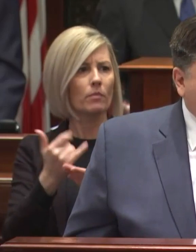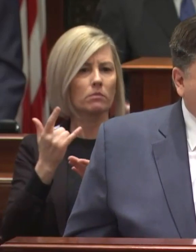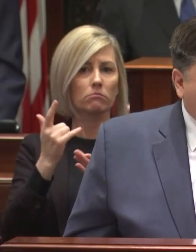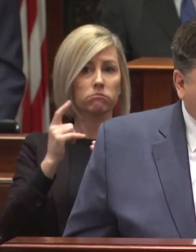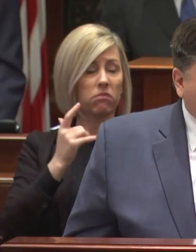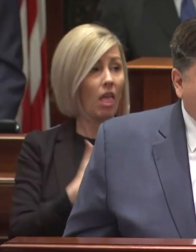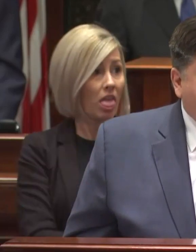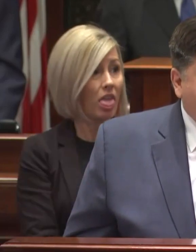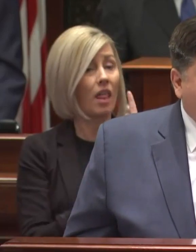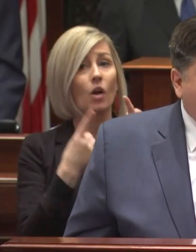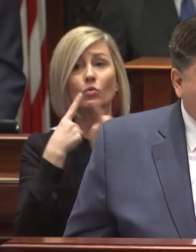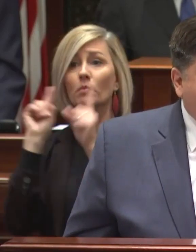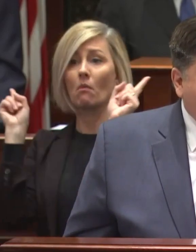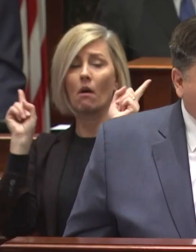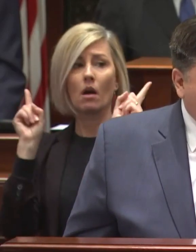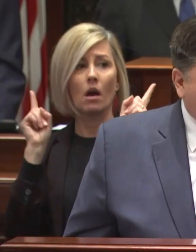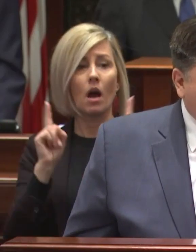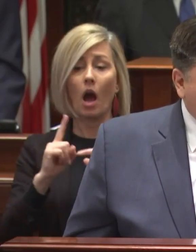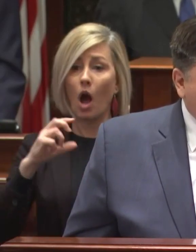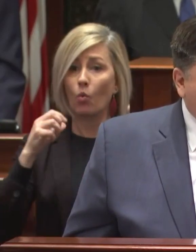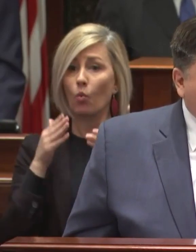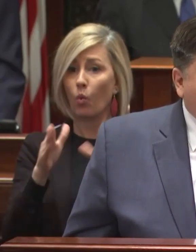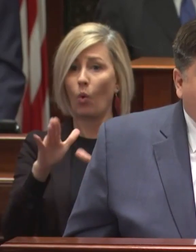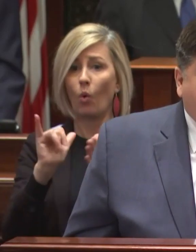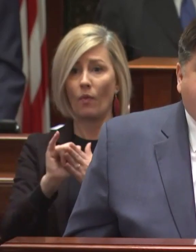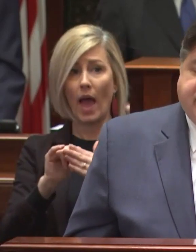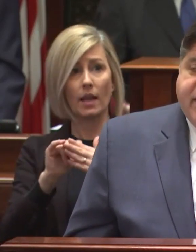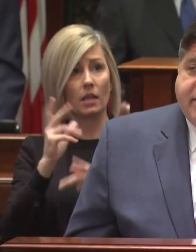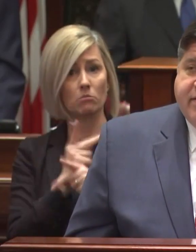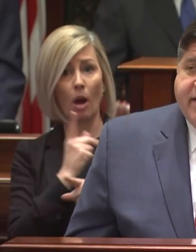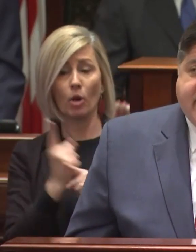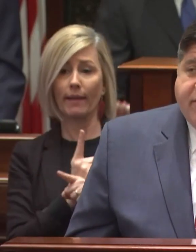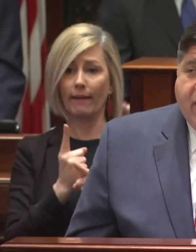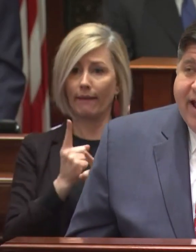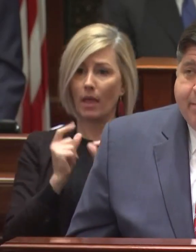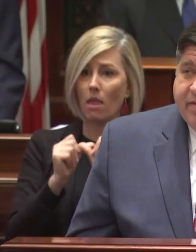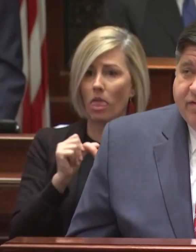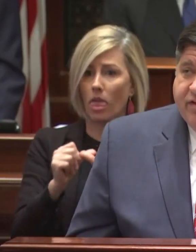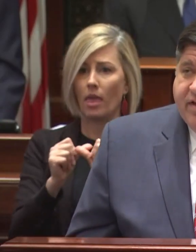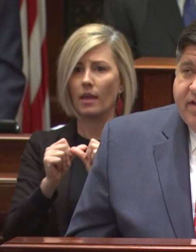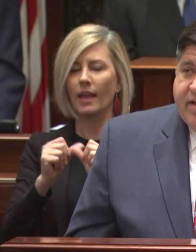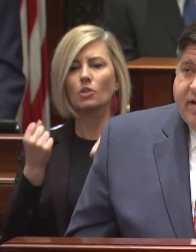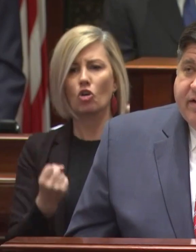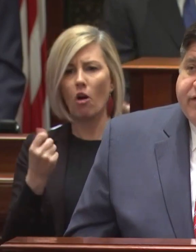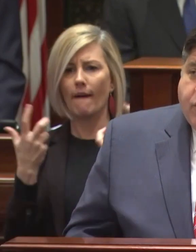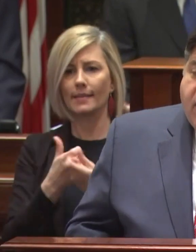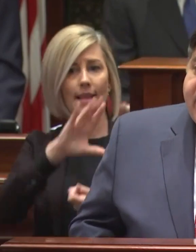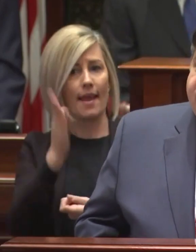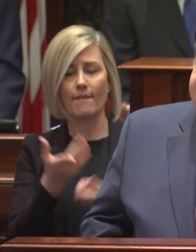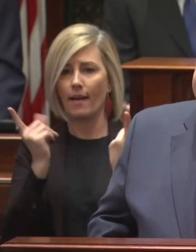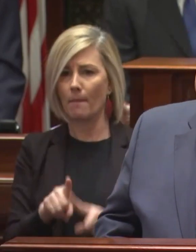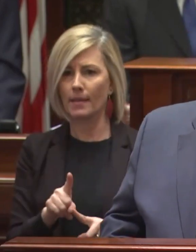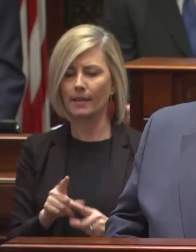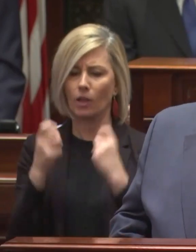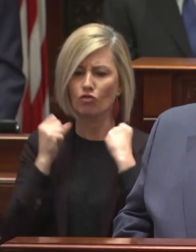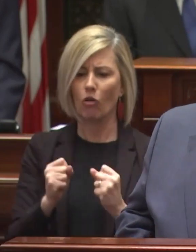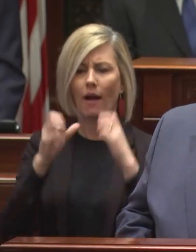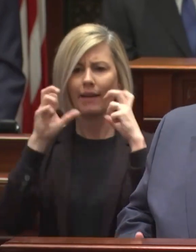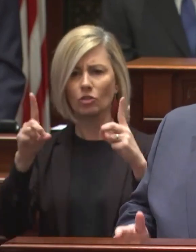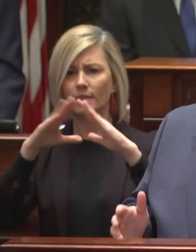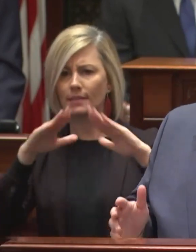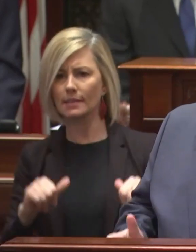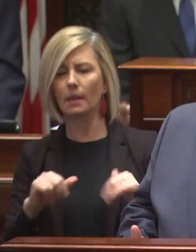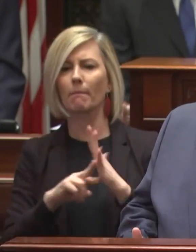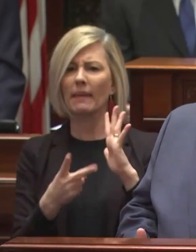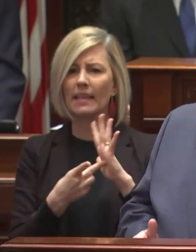that is properly repaired and maintained is a car accident that never happens. A strong education system